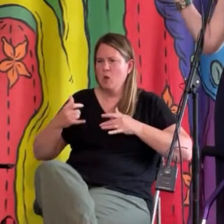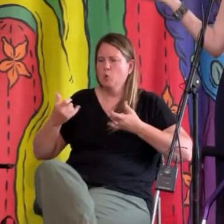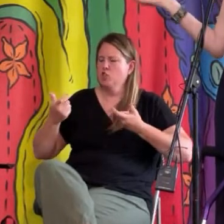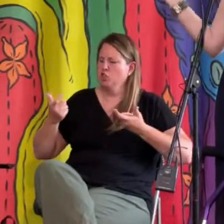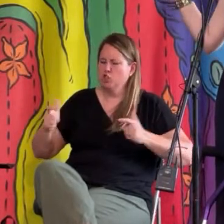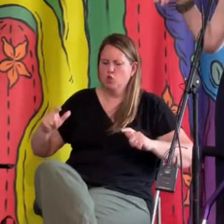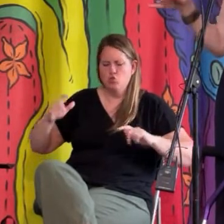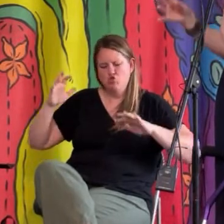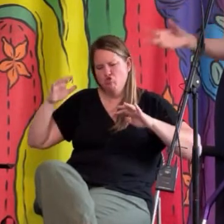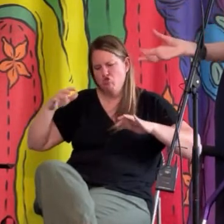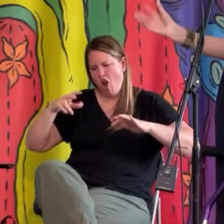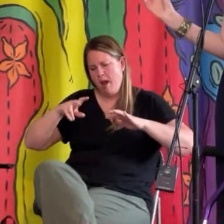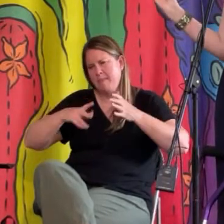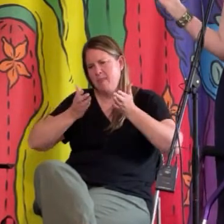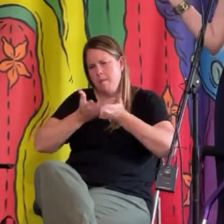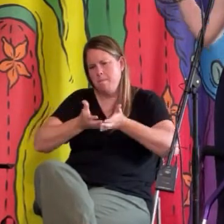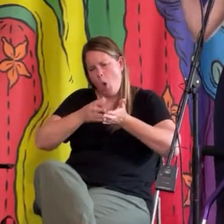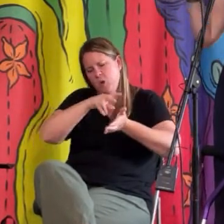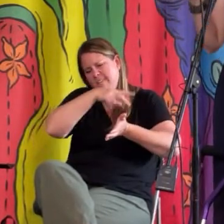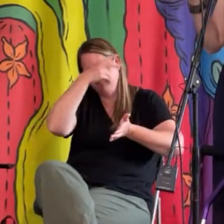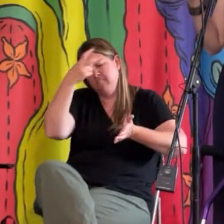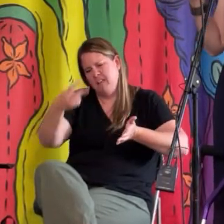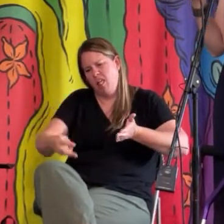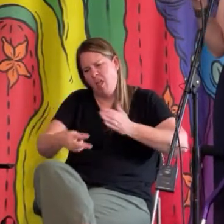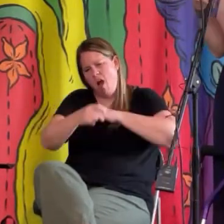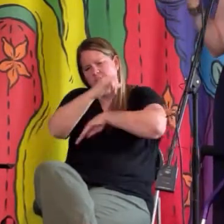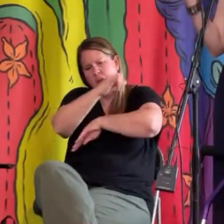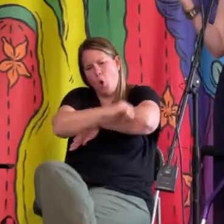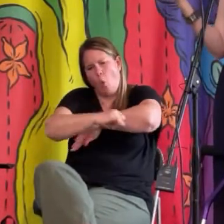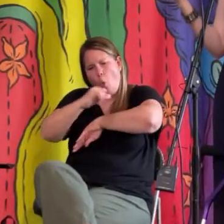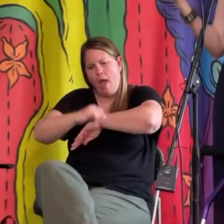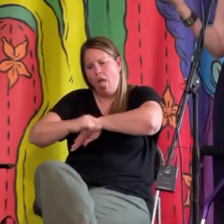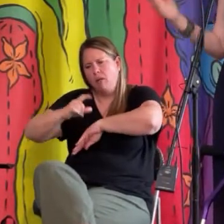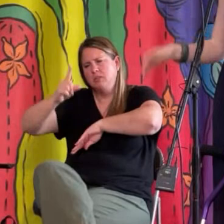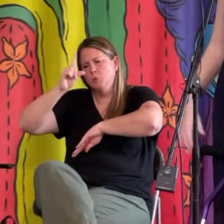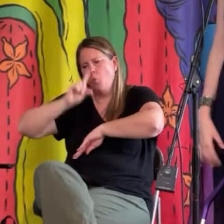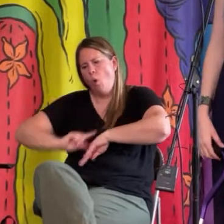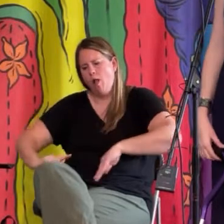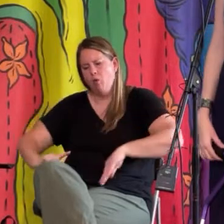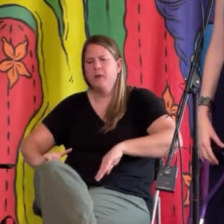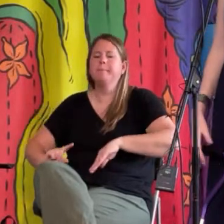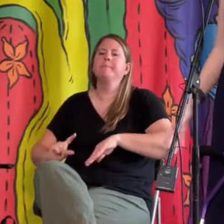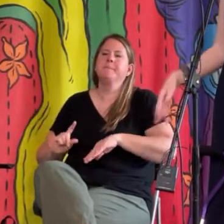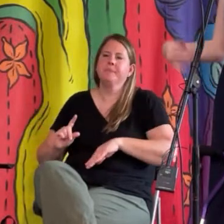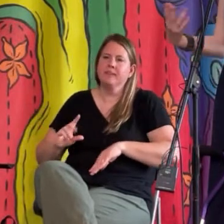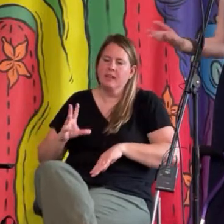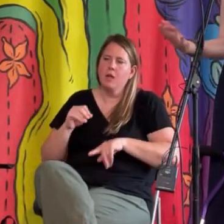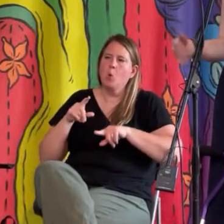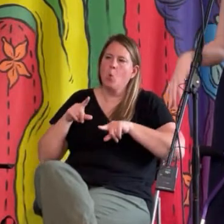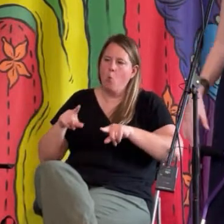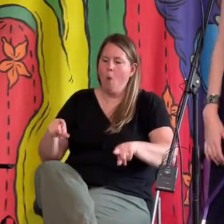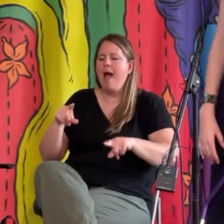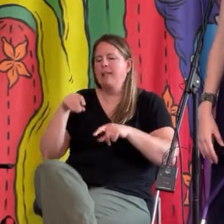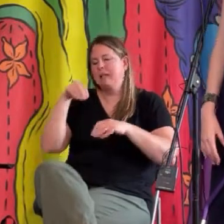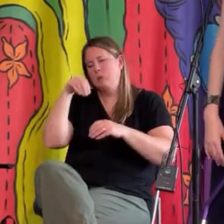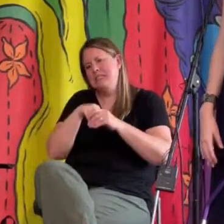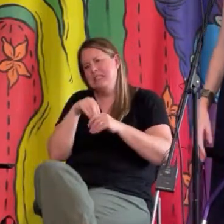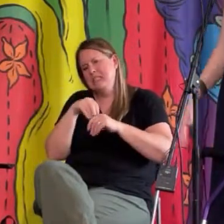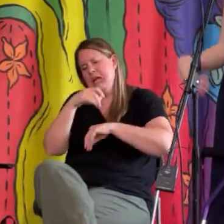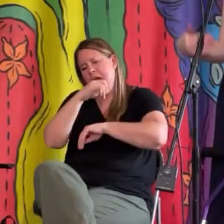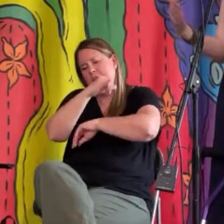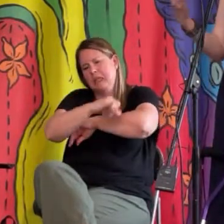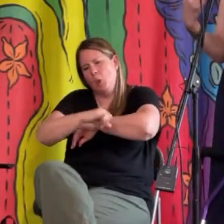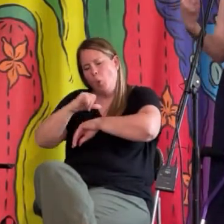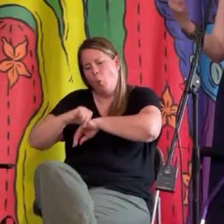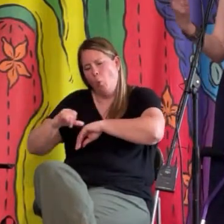huge storm, and he fell off the boat, and a whale swallowed him like they do. And while he was in the belly of the whale, he kind